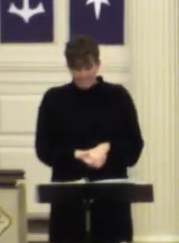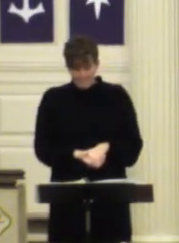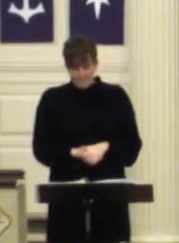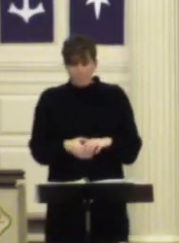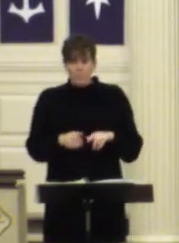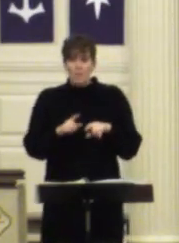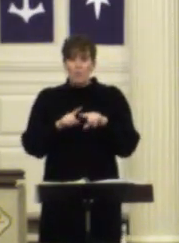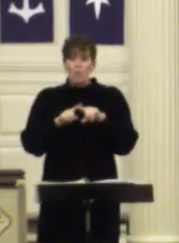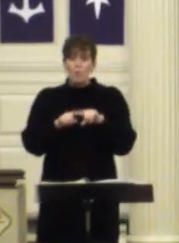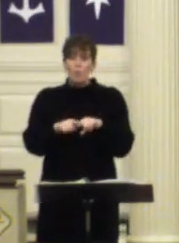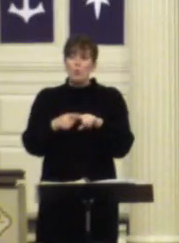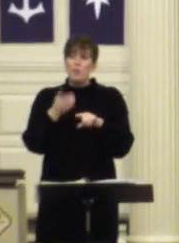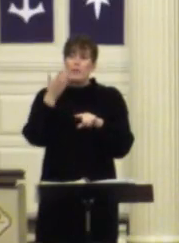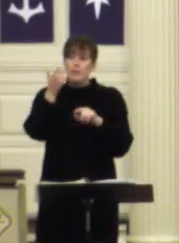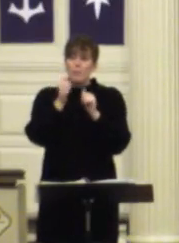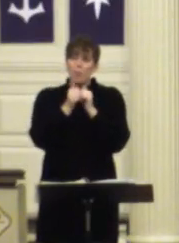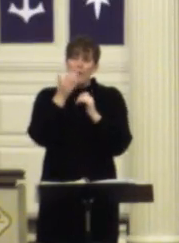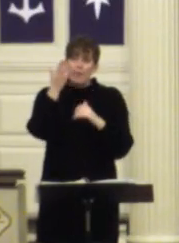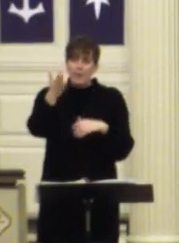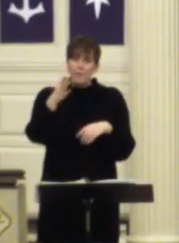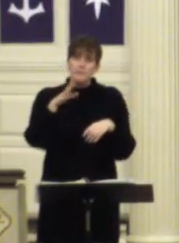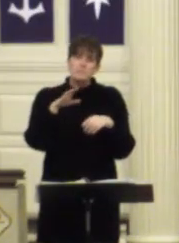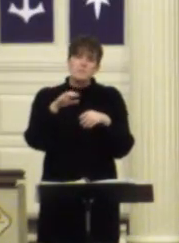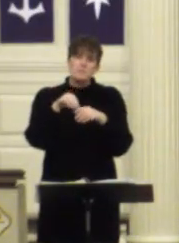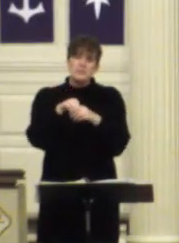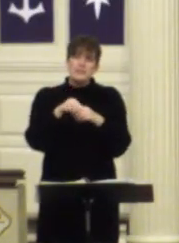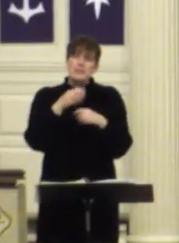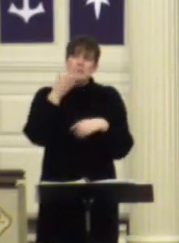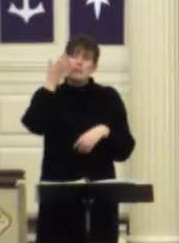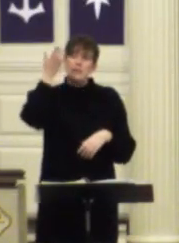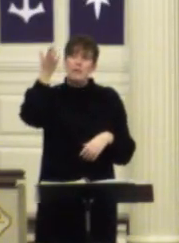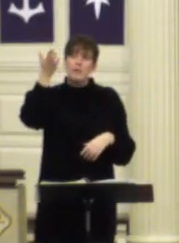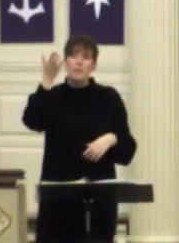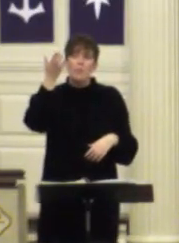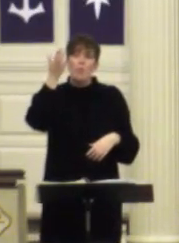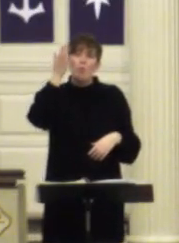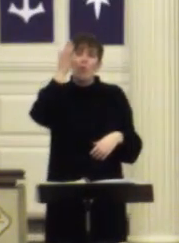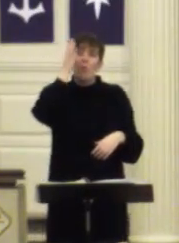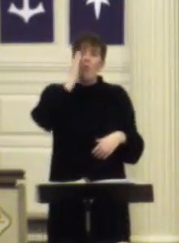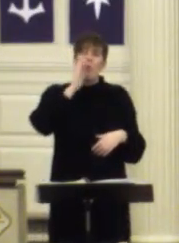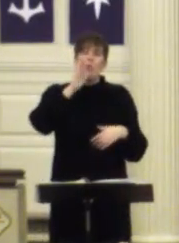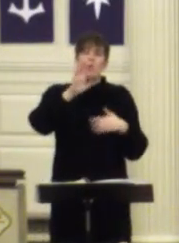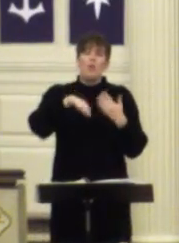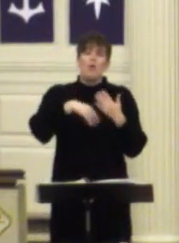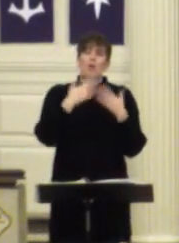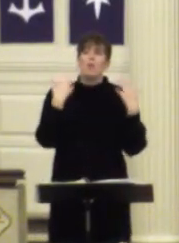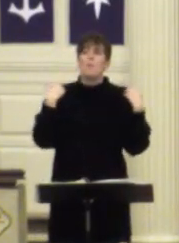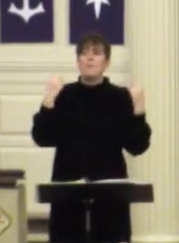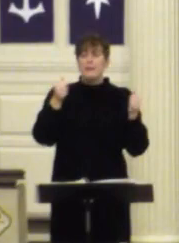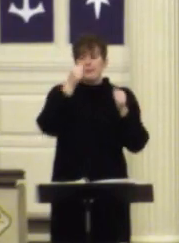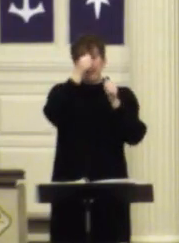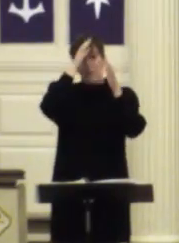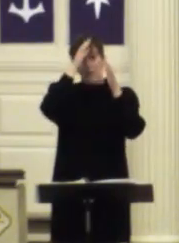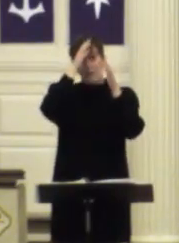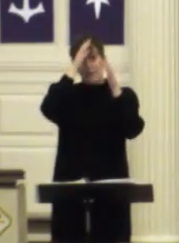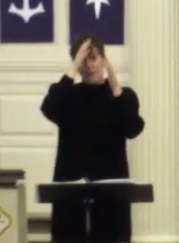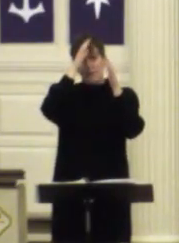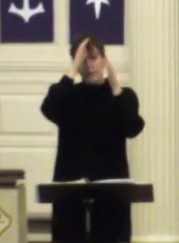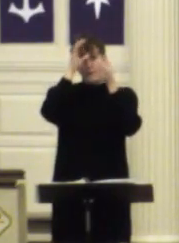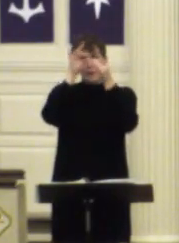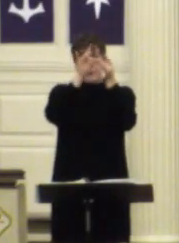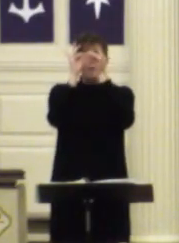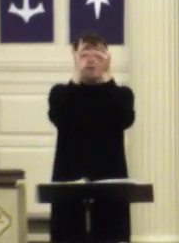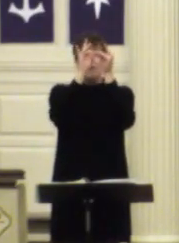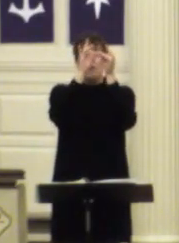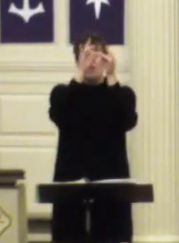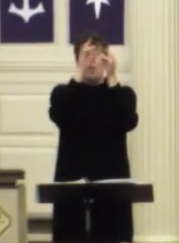Through him and with him and in him, O God, Almighty Father, in the unity